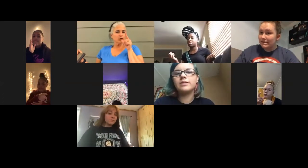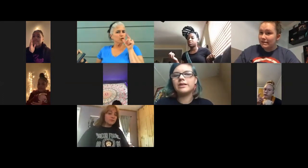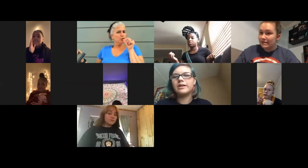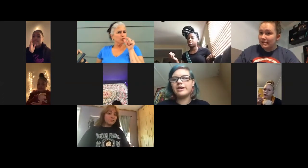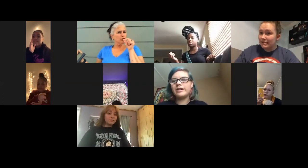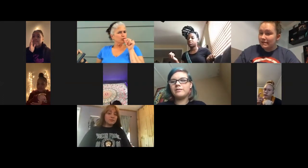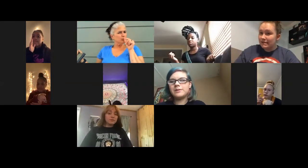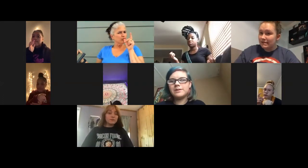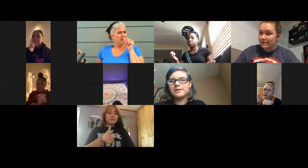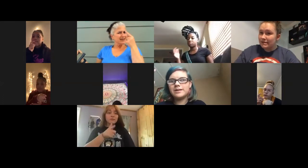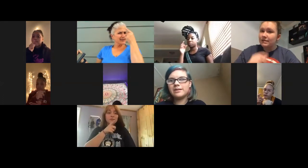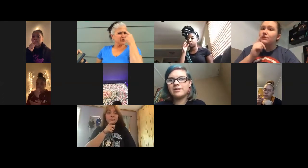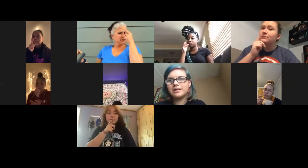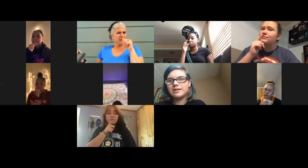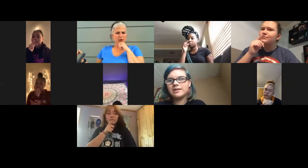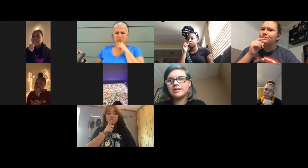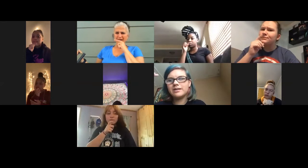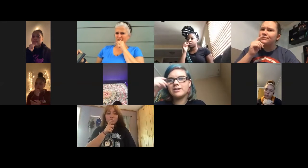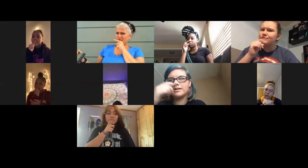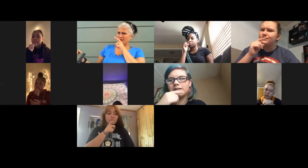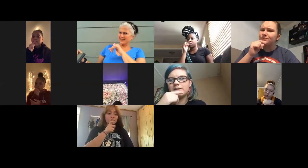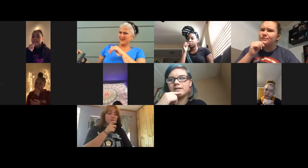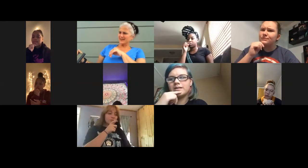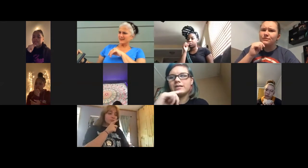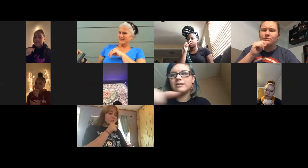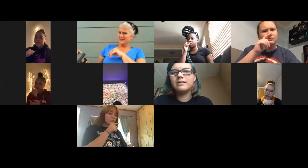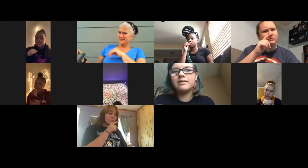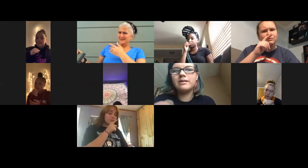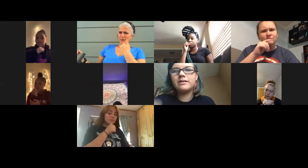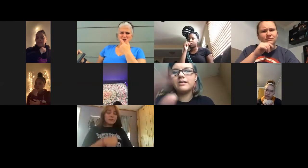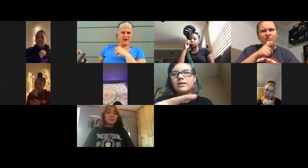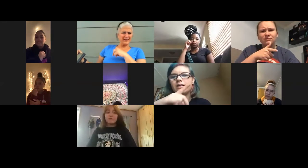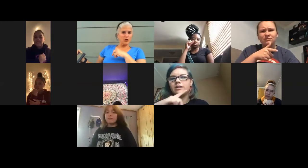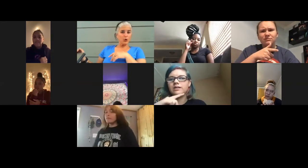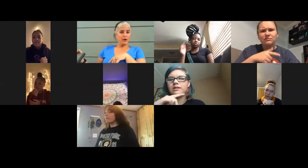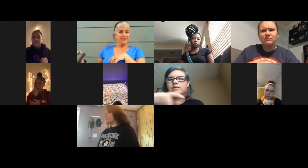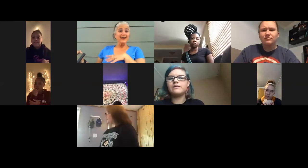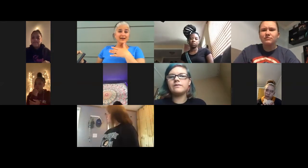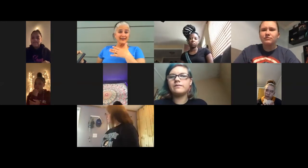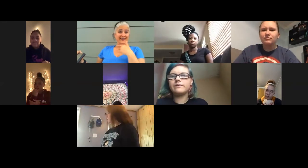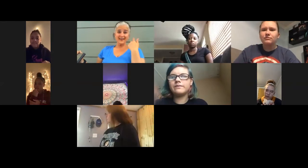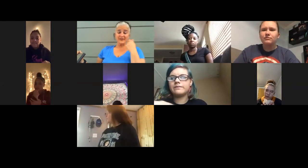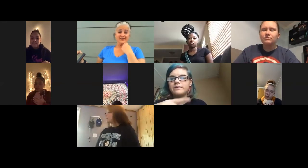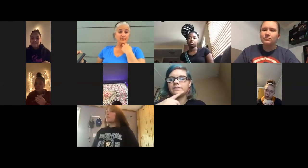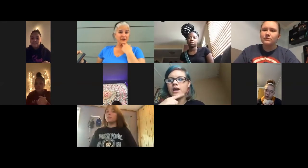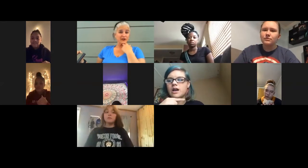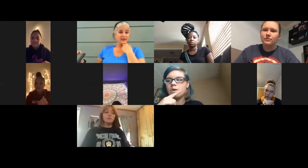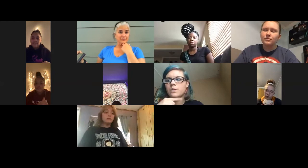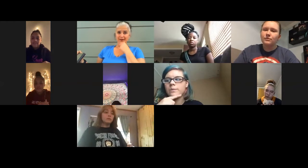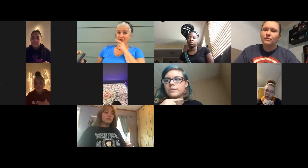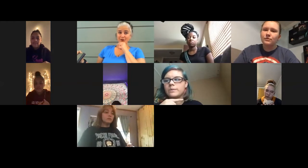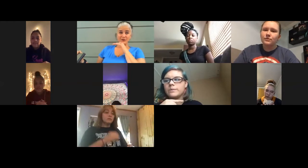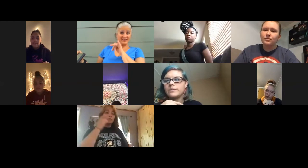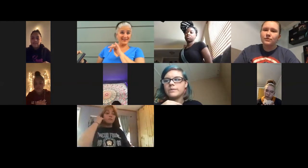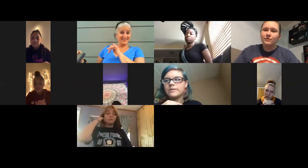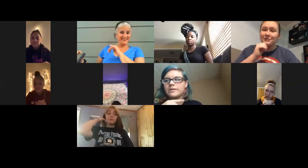Yep, who? Again, notice my furrowed brows. Who's that? Weird face. Or, again, if it's somebody good